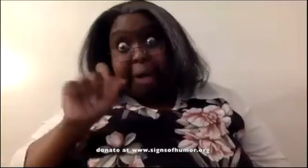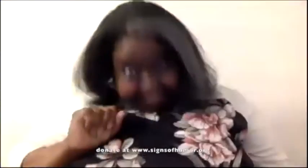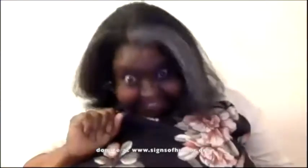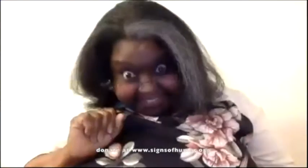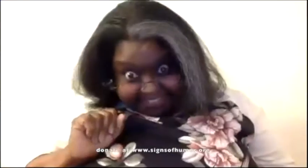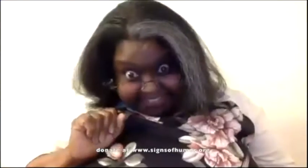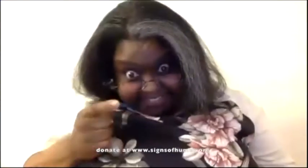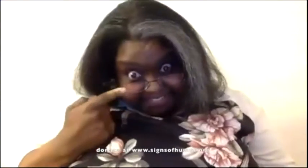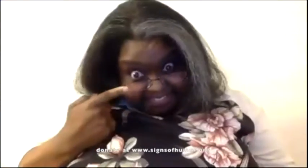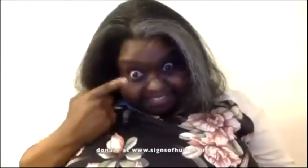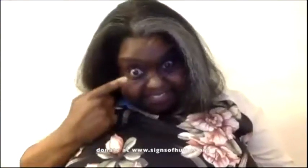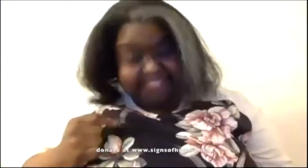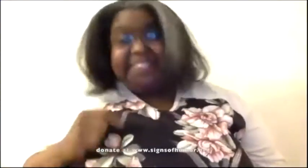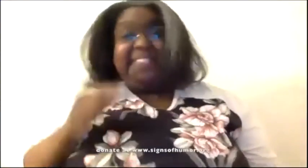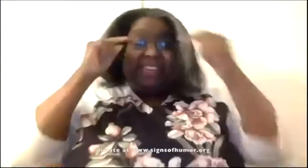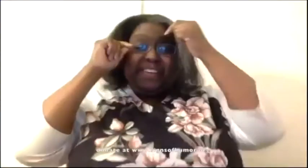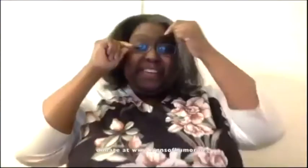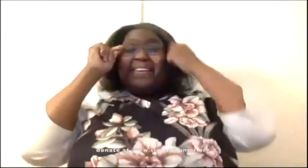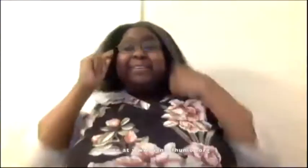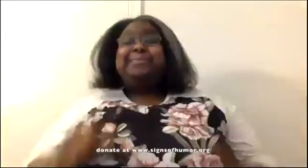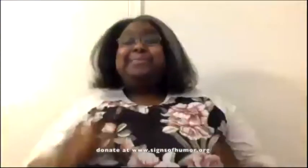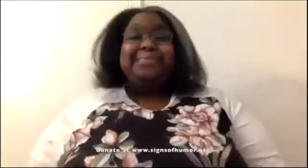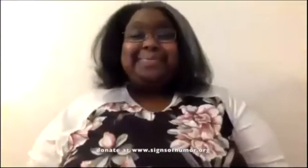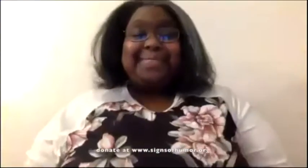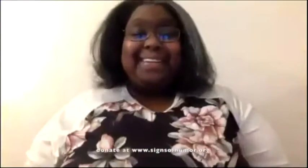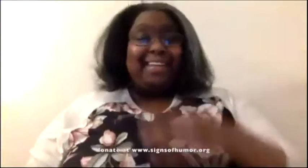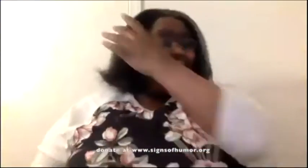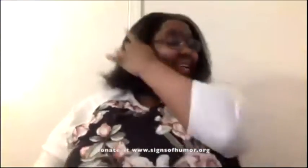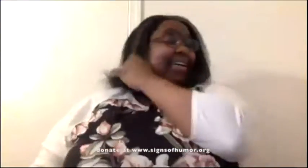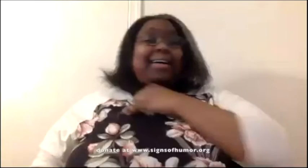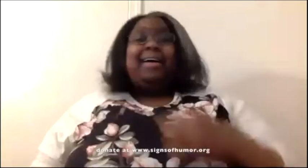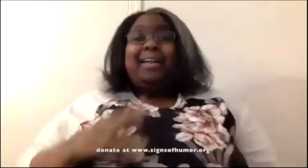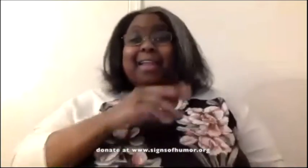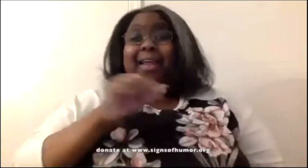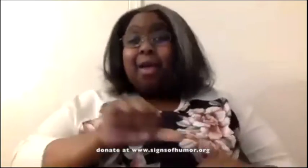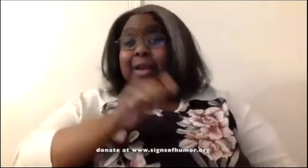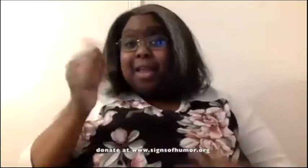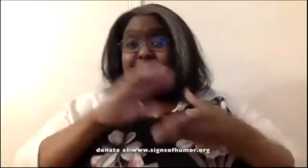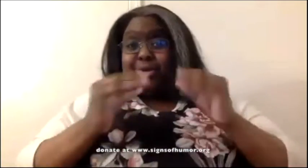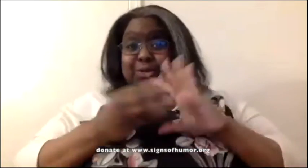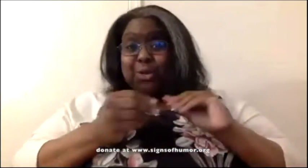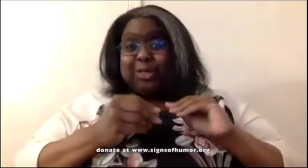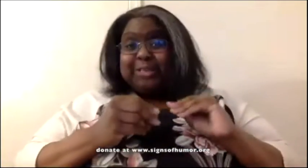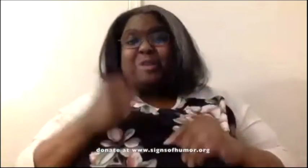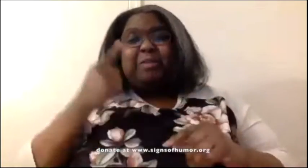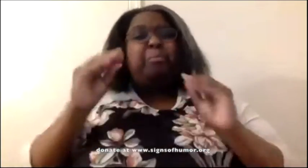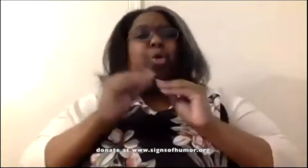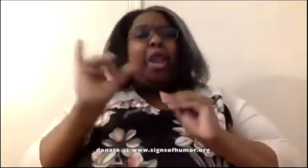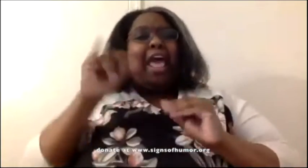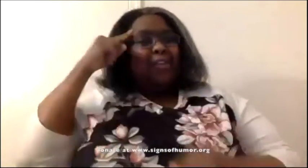Don't mess with fire on people's butts, okay? That's the moral of the story on that one. I have